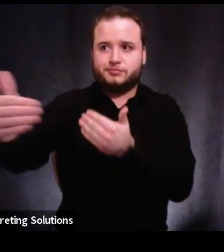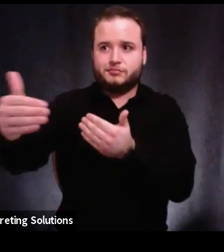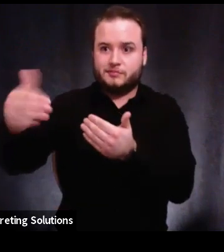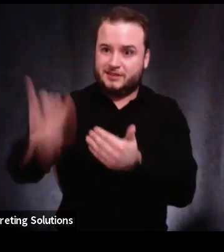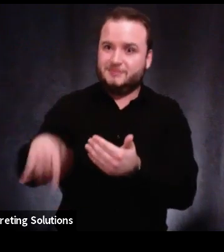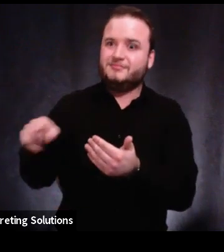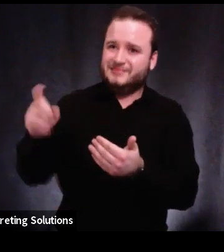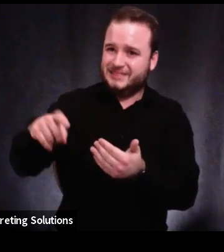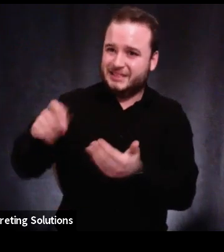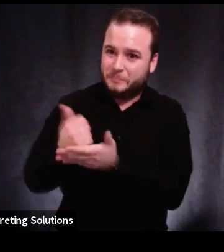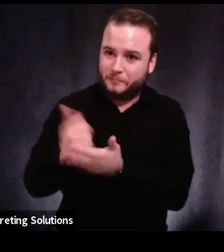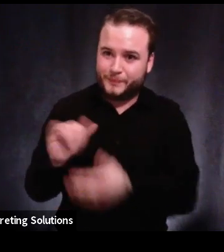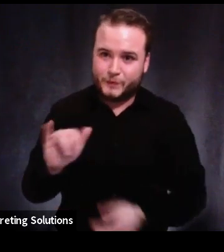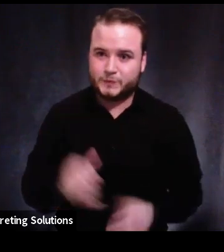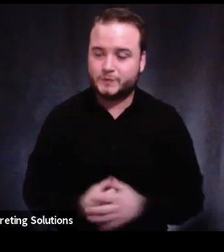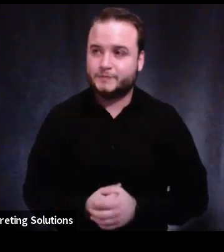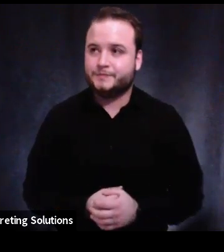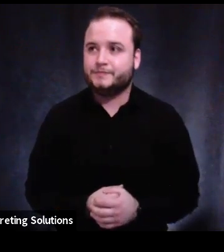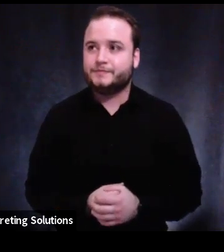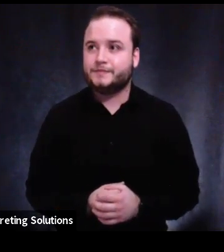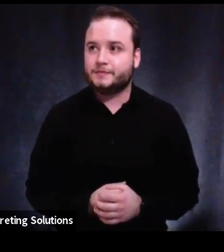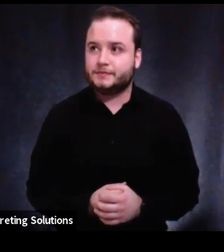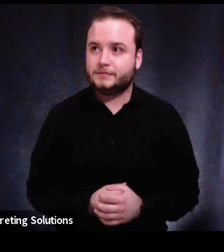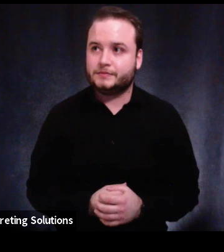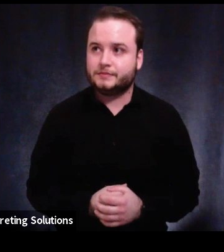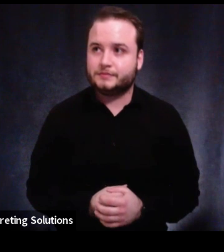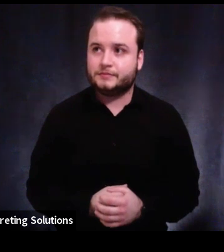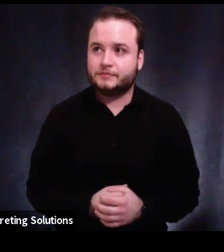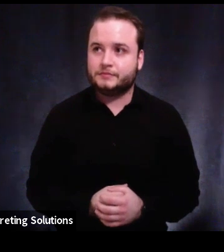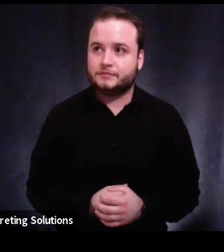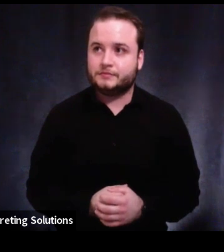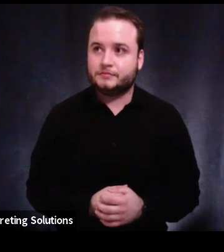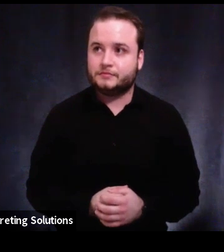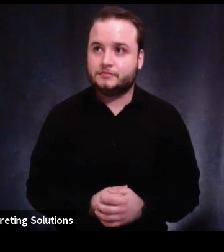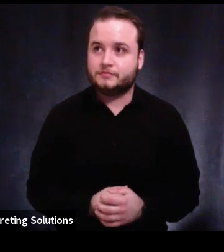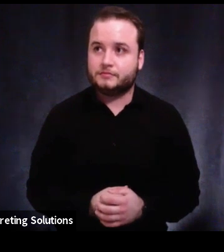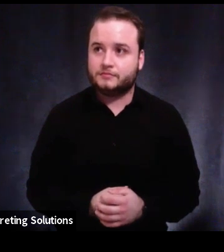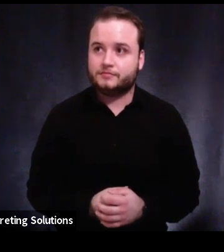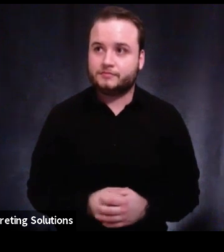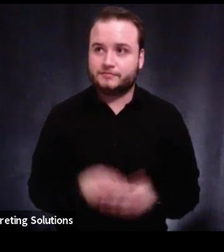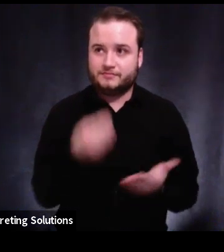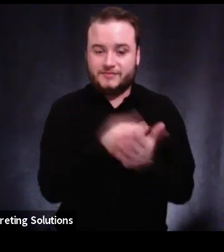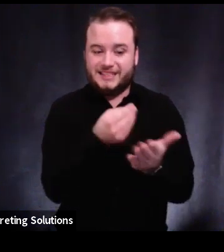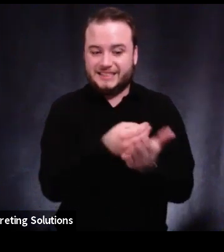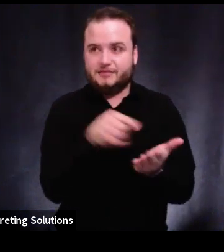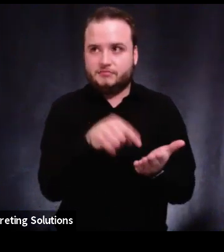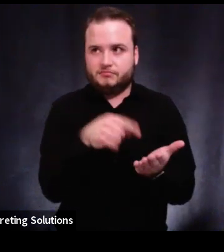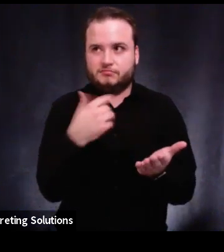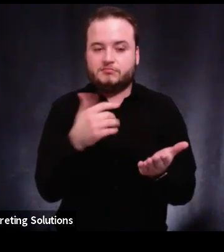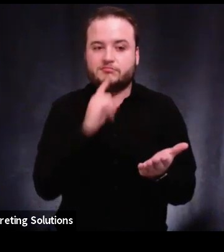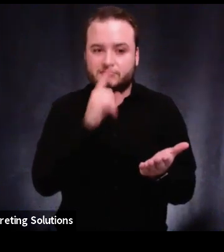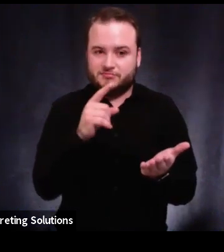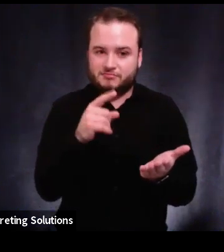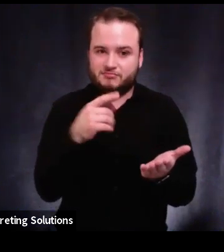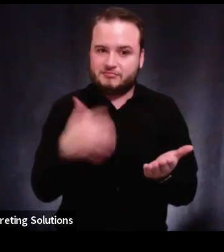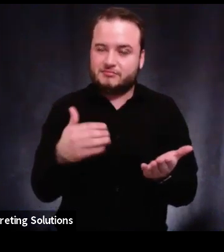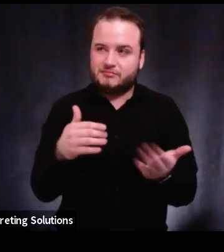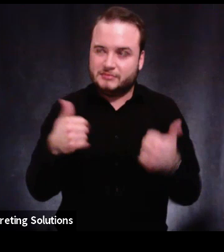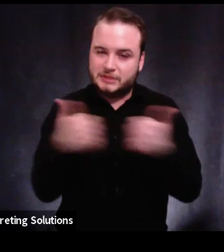just the fiscal realities of the federal government's ability to just do so much more than we can at the state level,